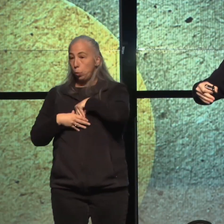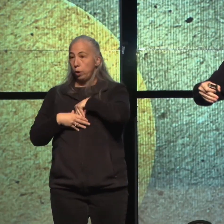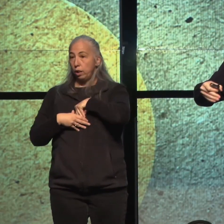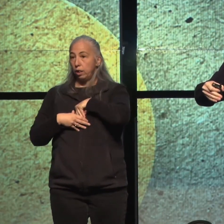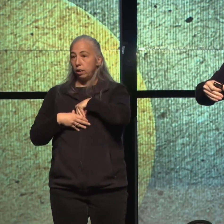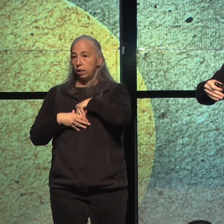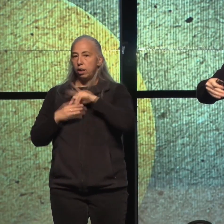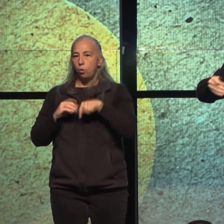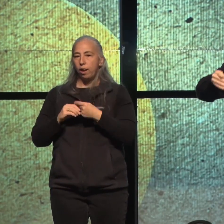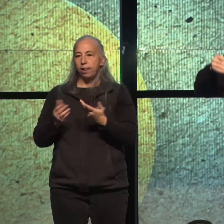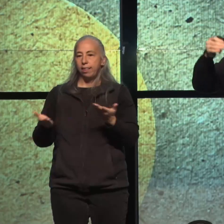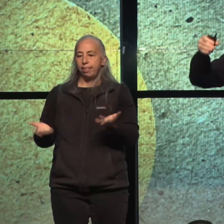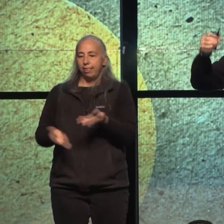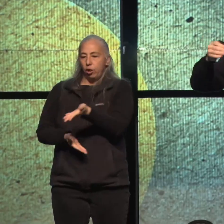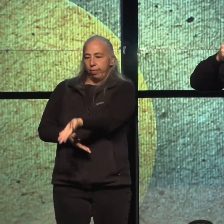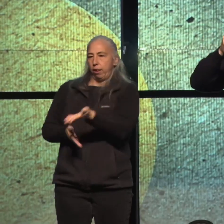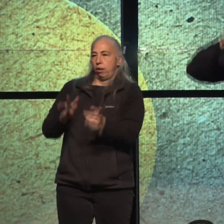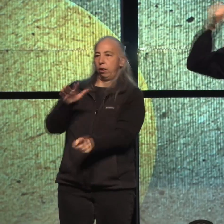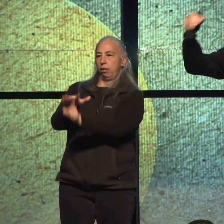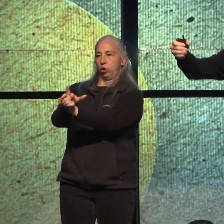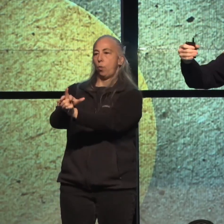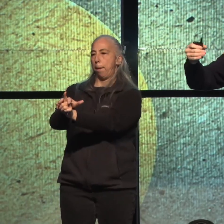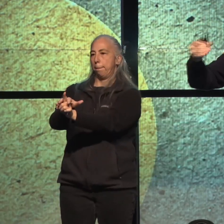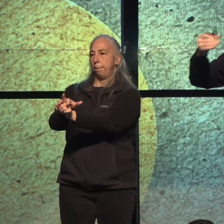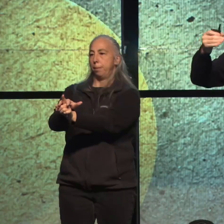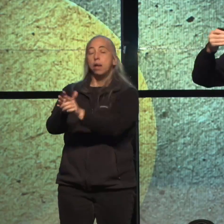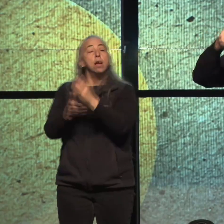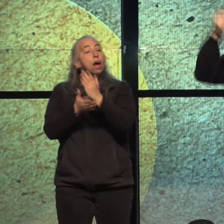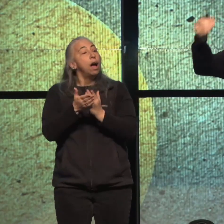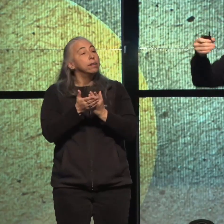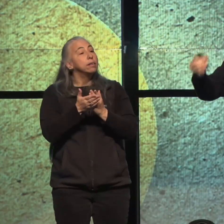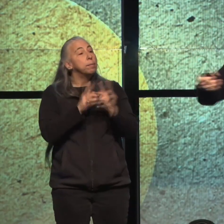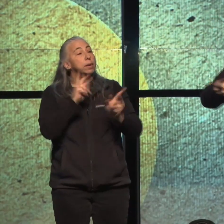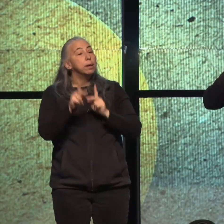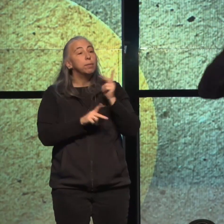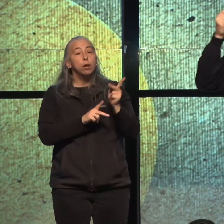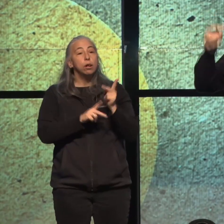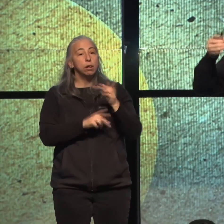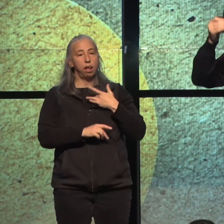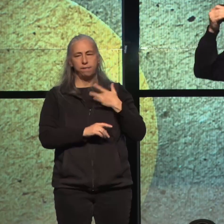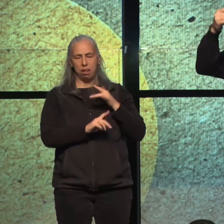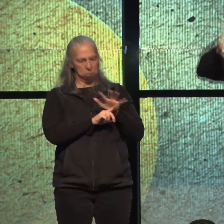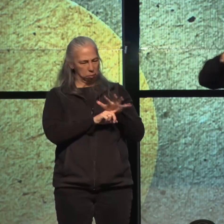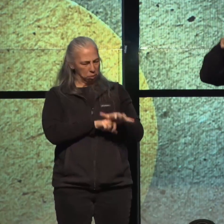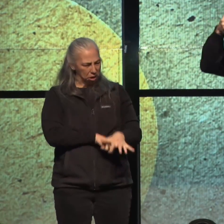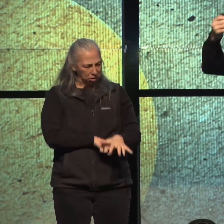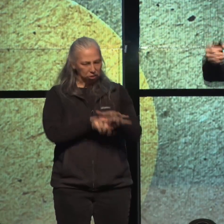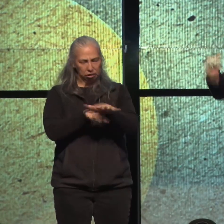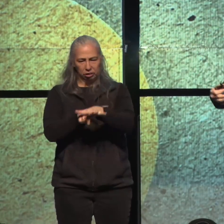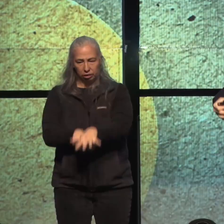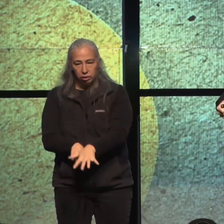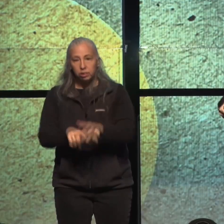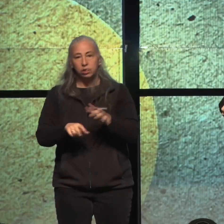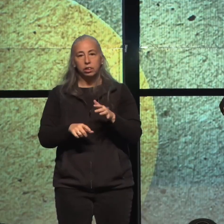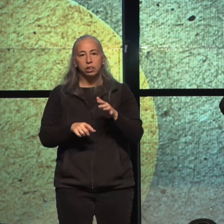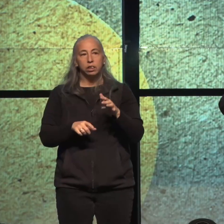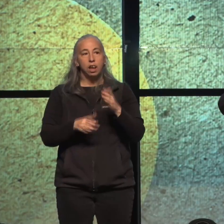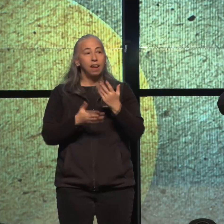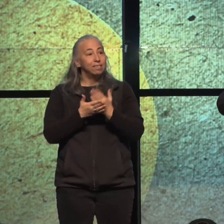room. And some of you who've been marginalized, who are sitting in this room, you're not even sure here if you're fully